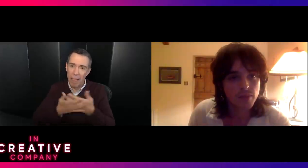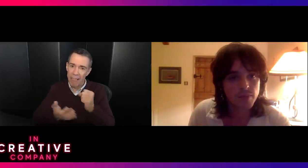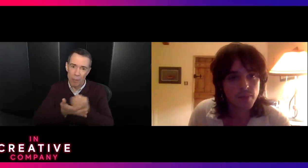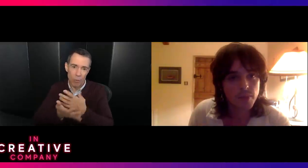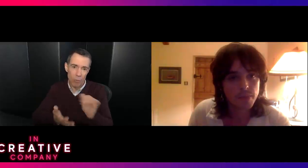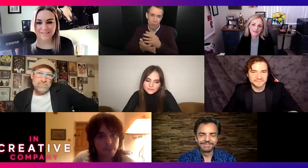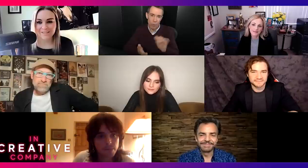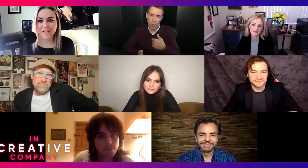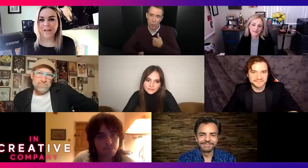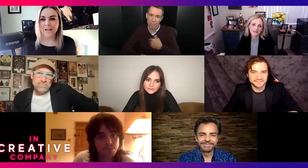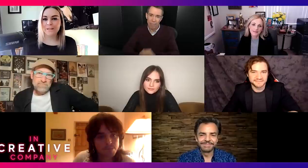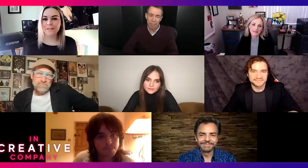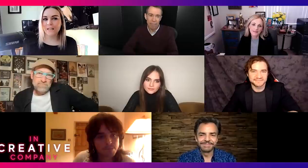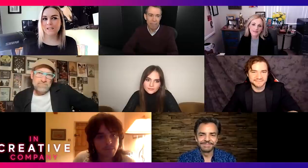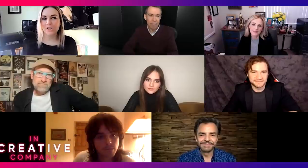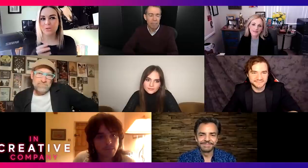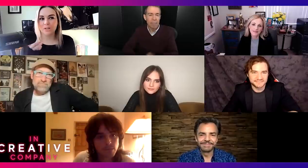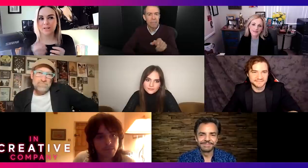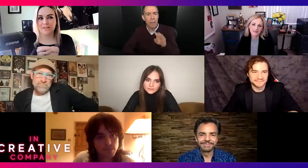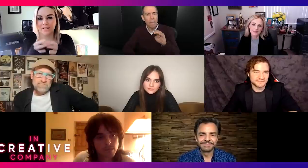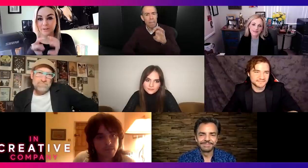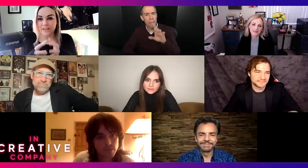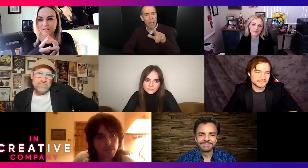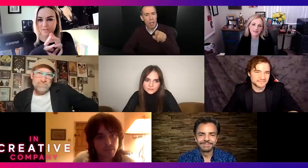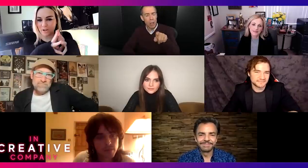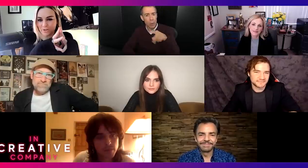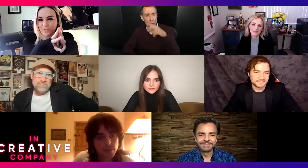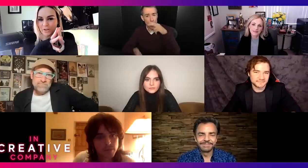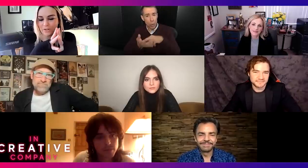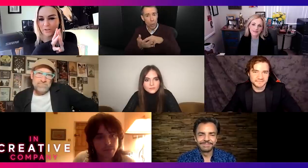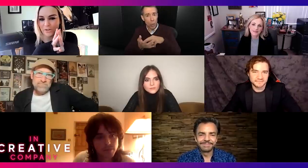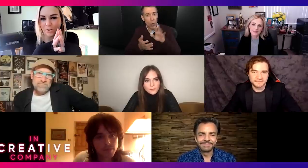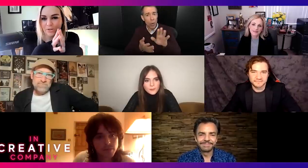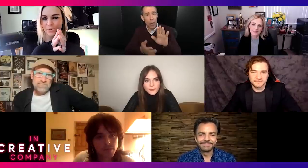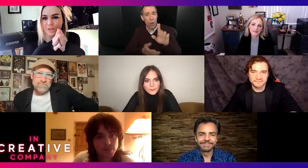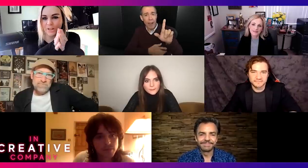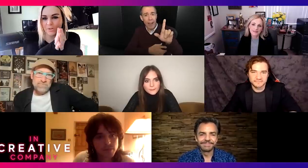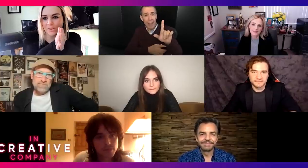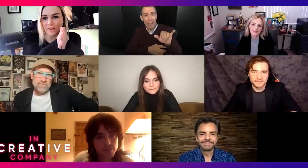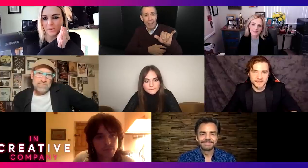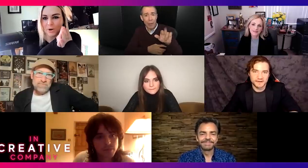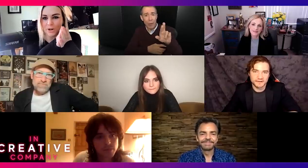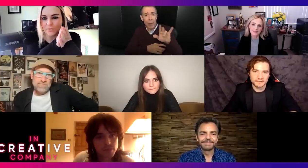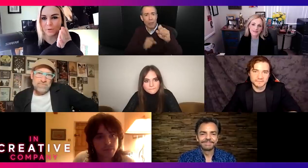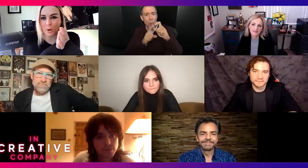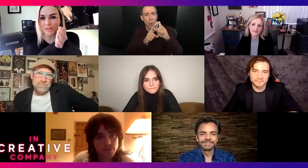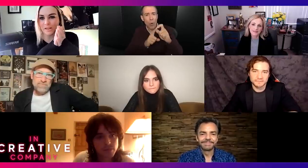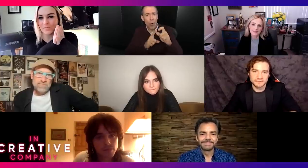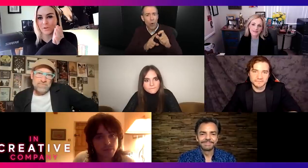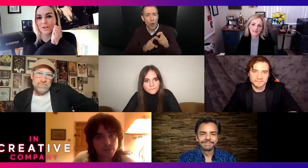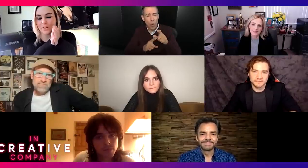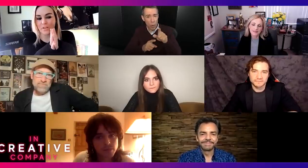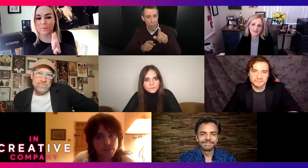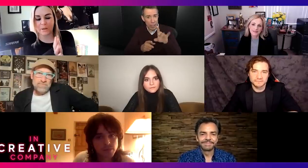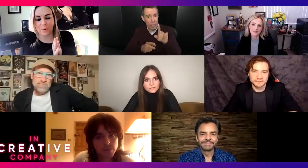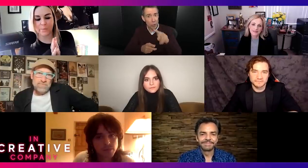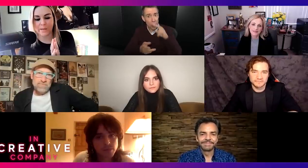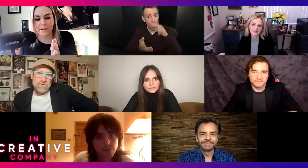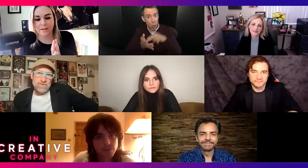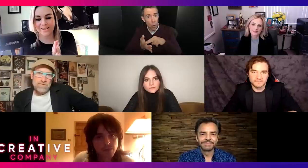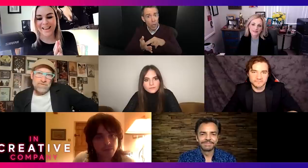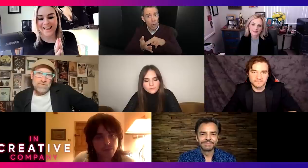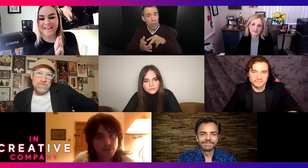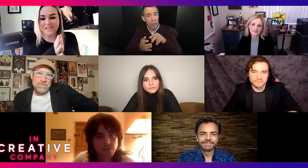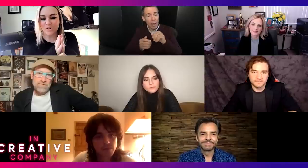as well. Yeah. Emilia, did you look at the lyrics of a lot of the songs and really use that as part of your process for developing